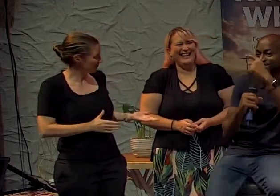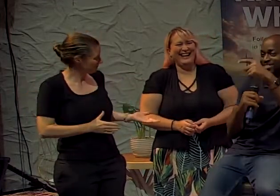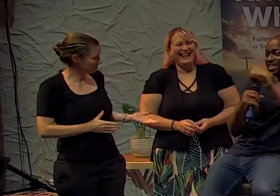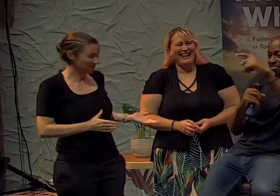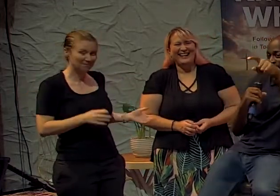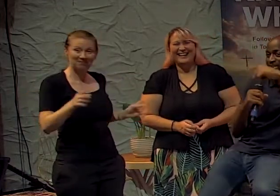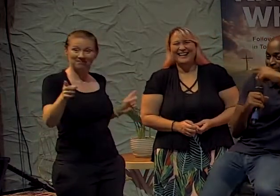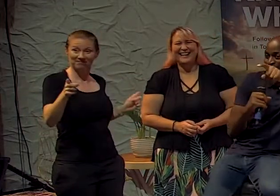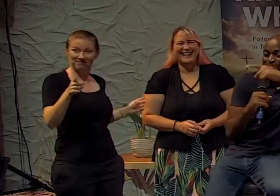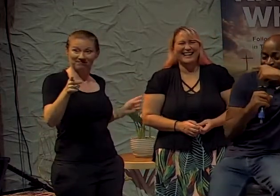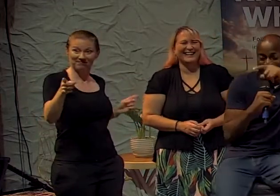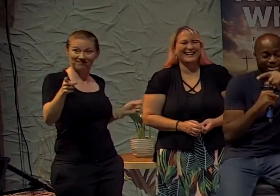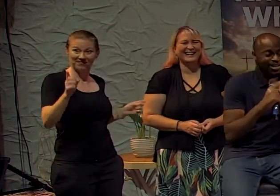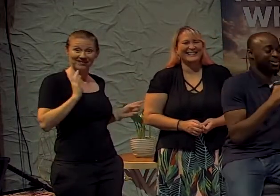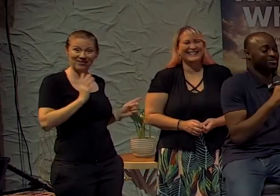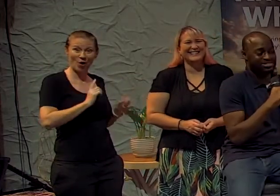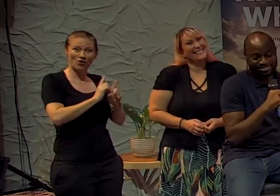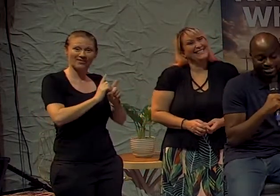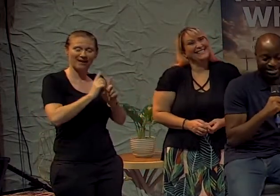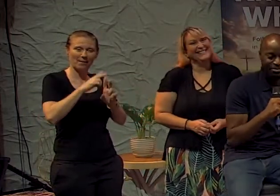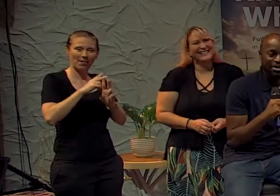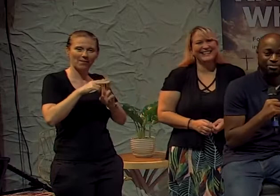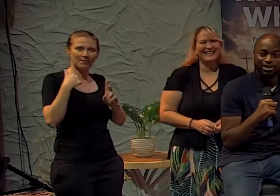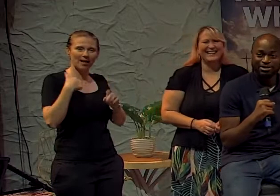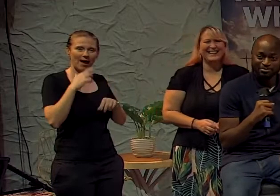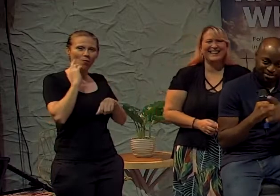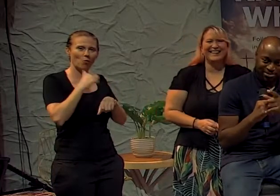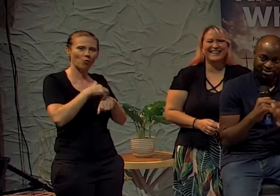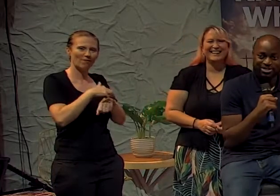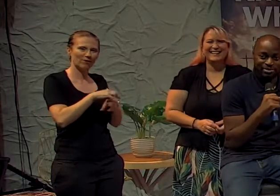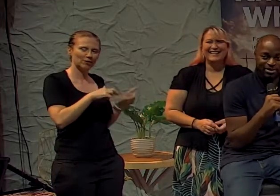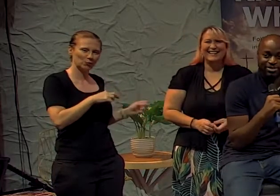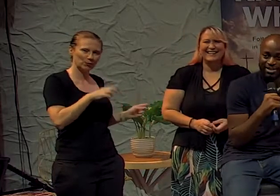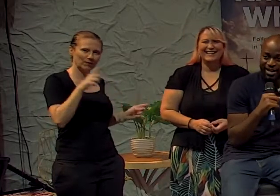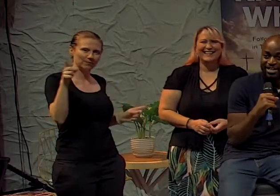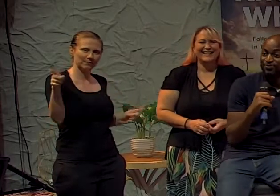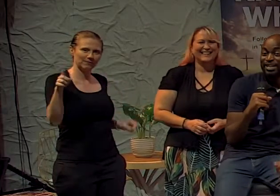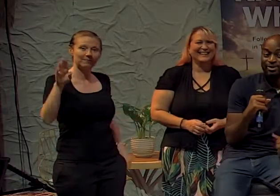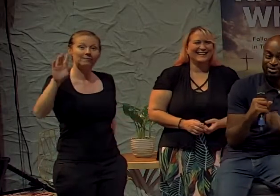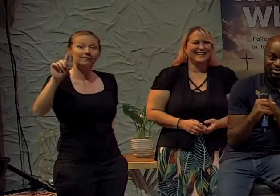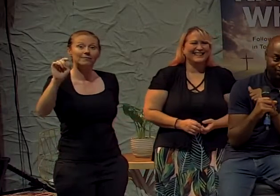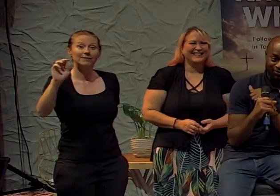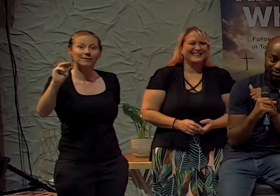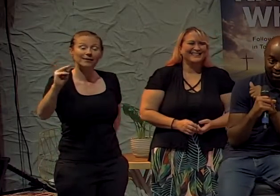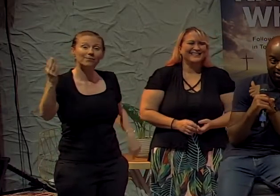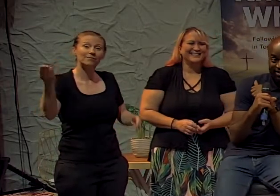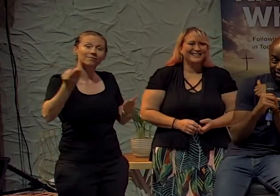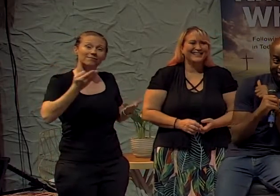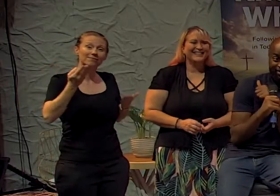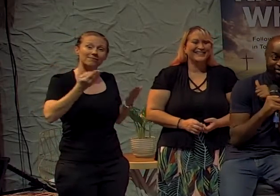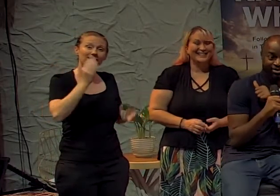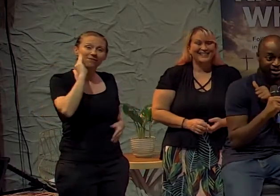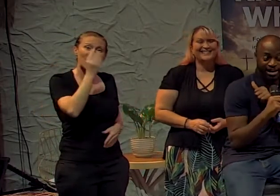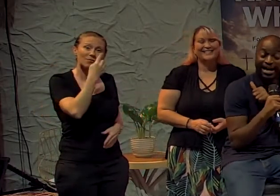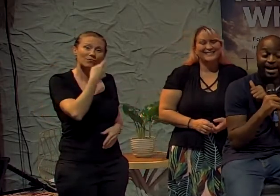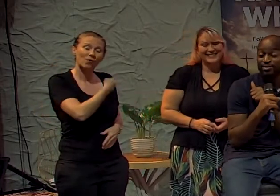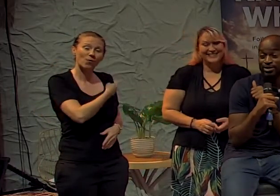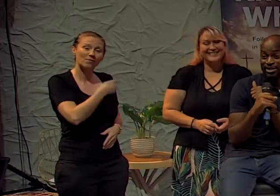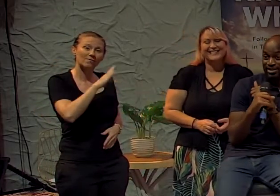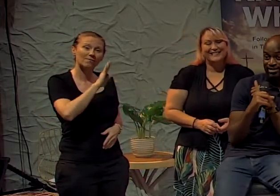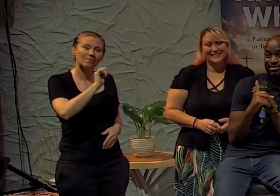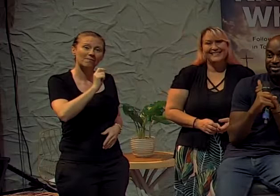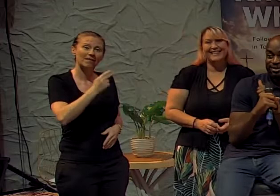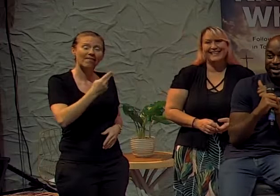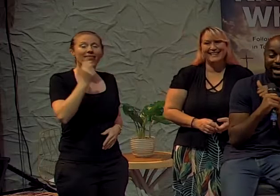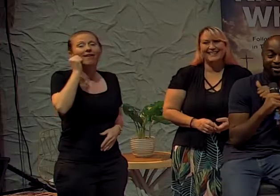these are a discipling couple, so I make a lot of references to them. But Mr. Tim here has flowers for this lady here, like every